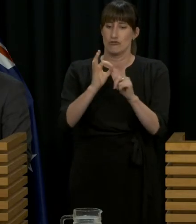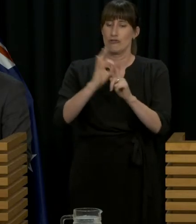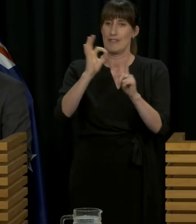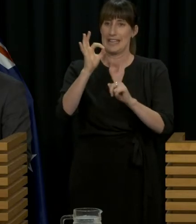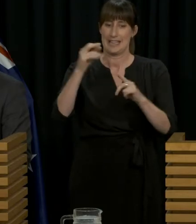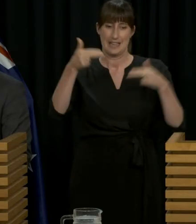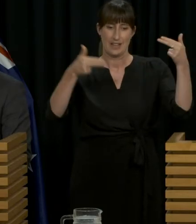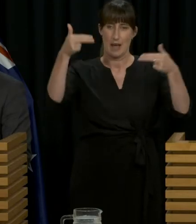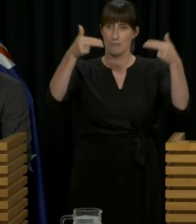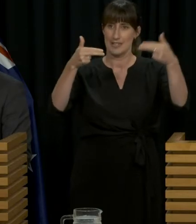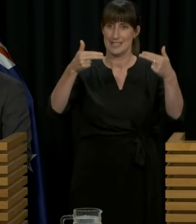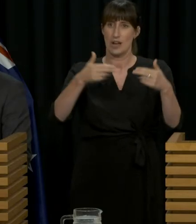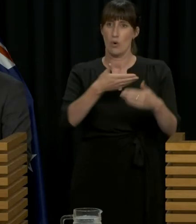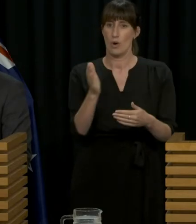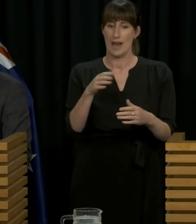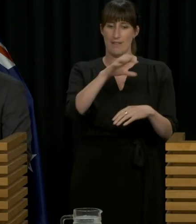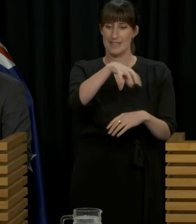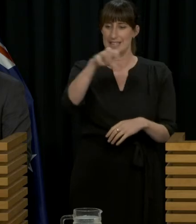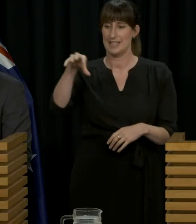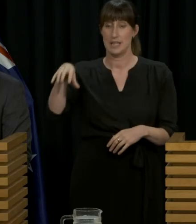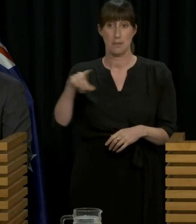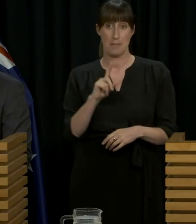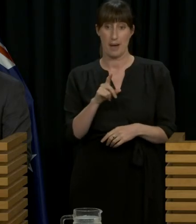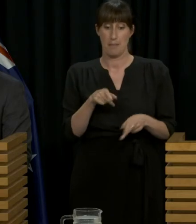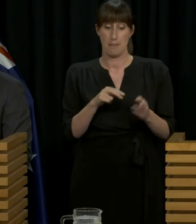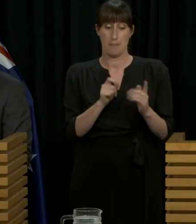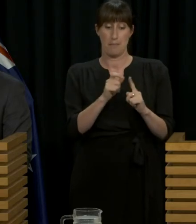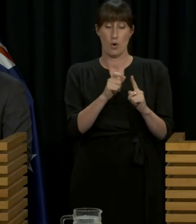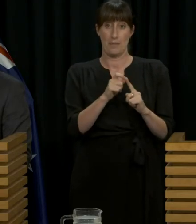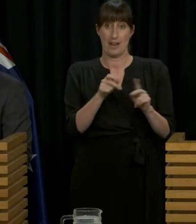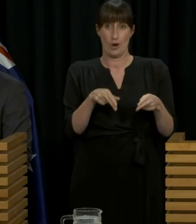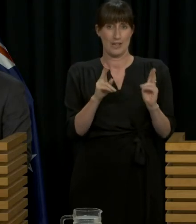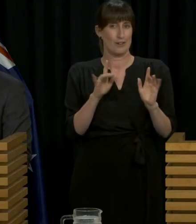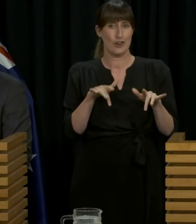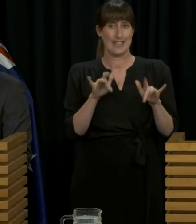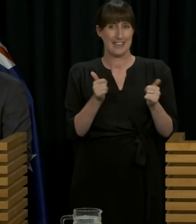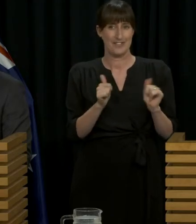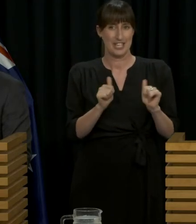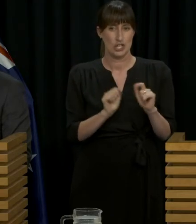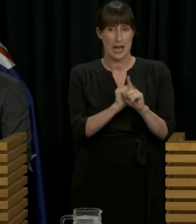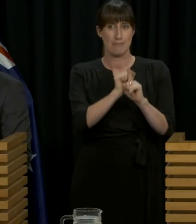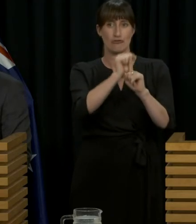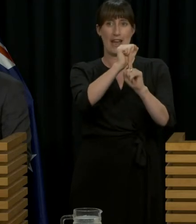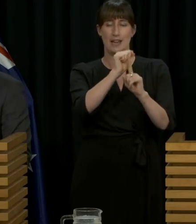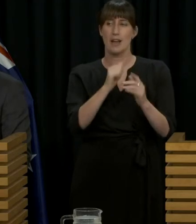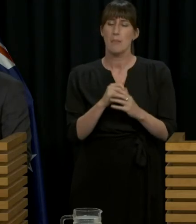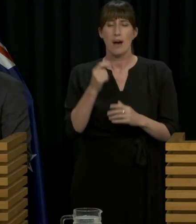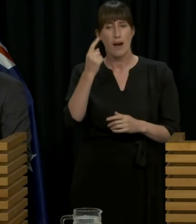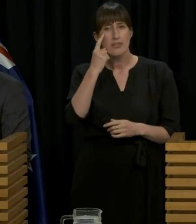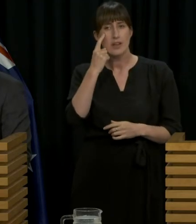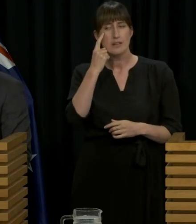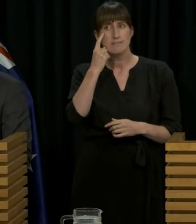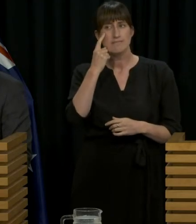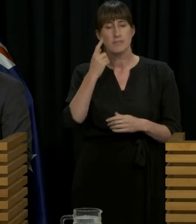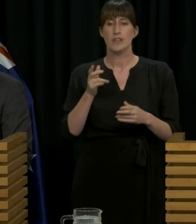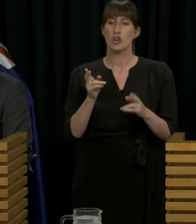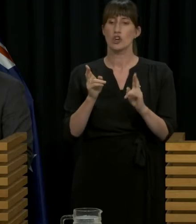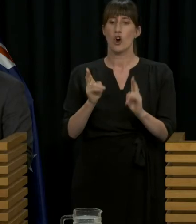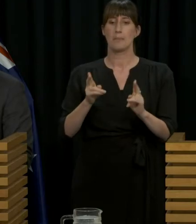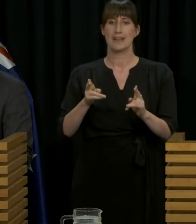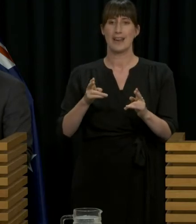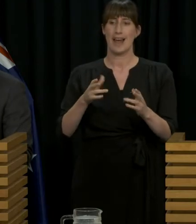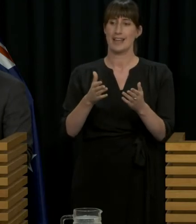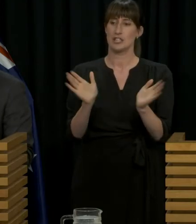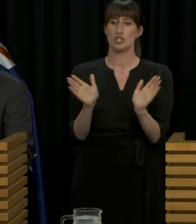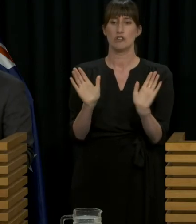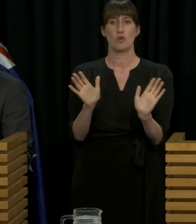some of our other facilities. But I think there's generally good visibility of the common areas where people are